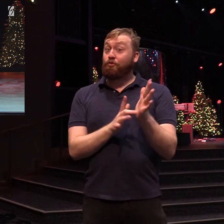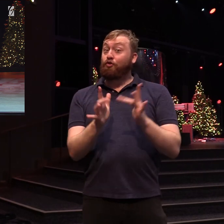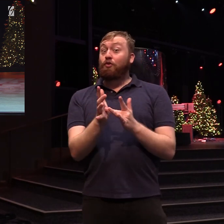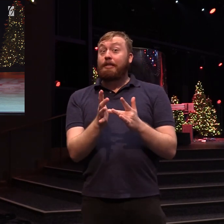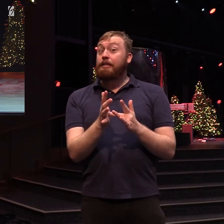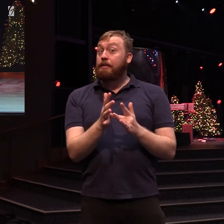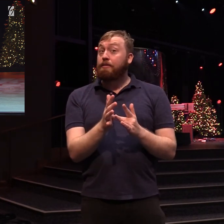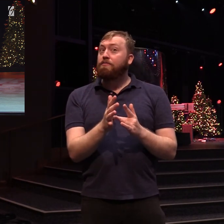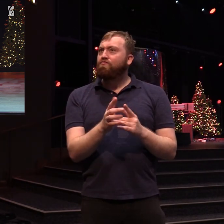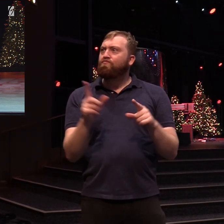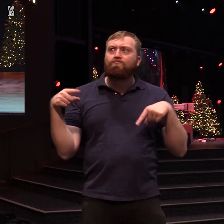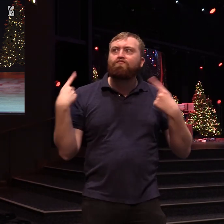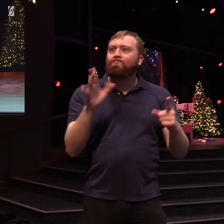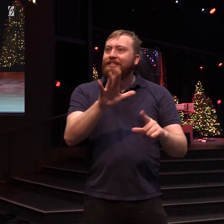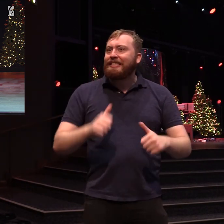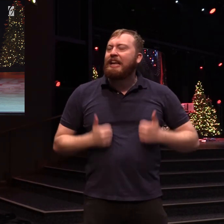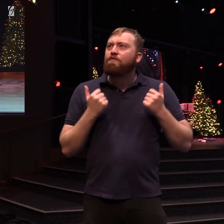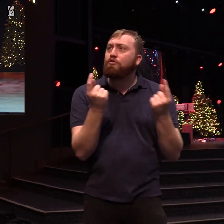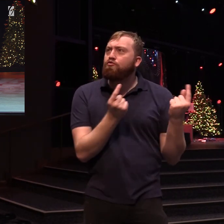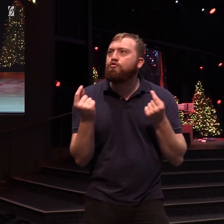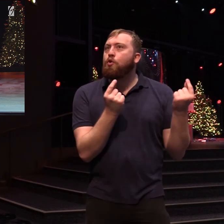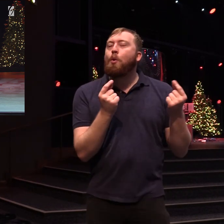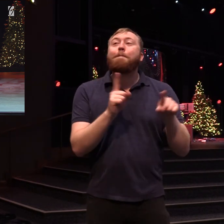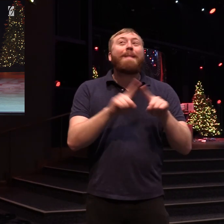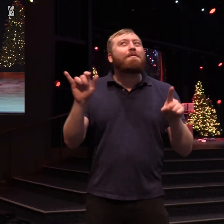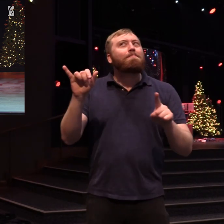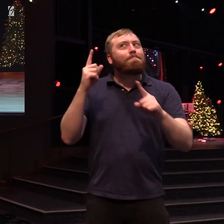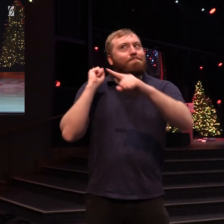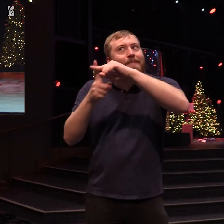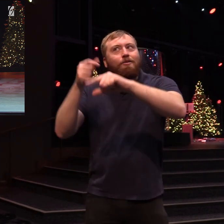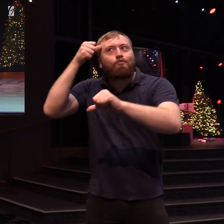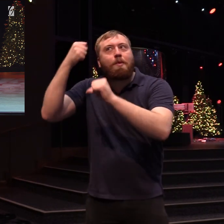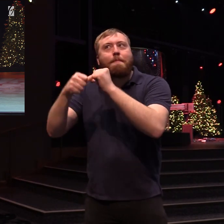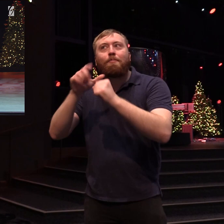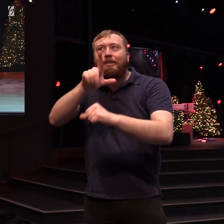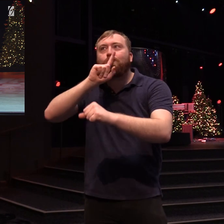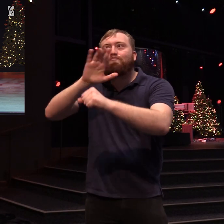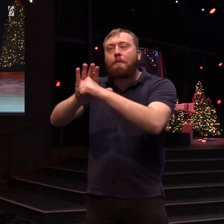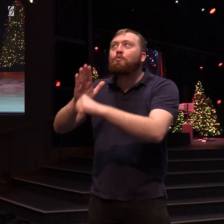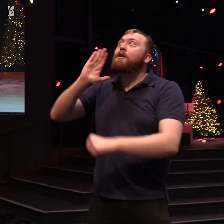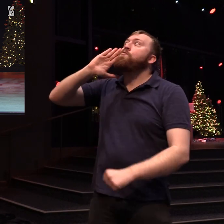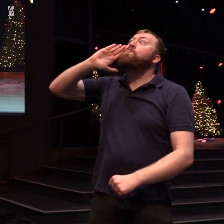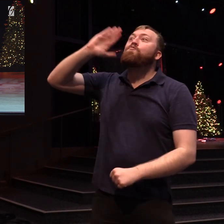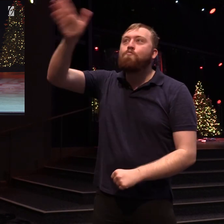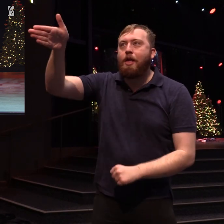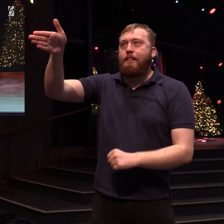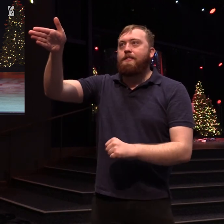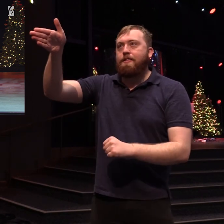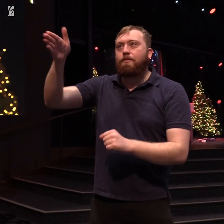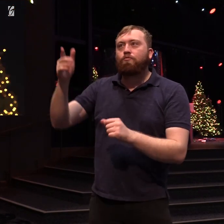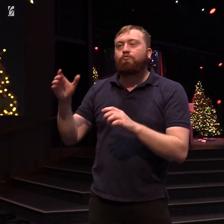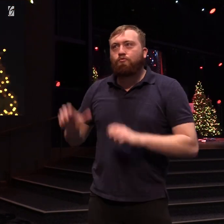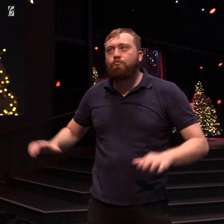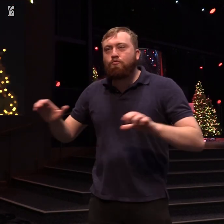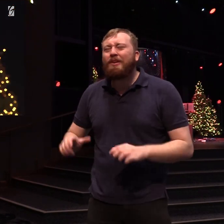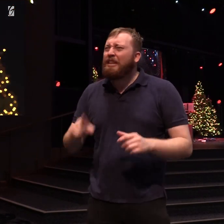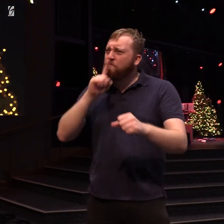to remember what Christ will do. He promised us, I will come again.